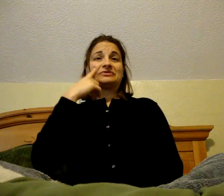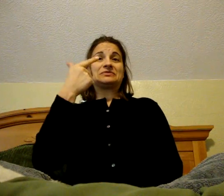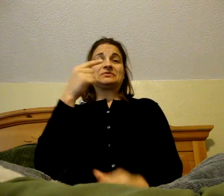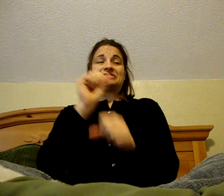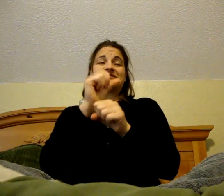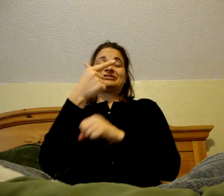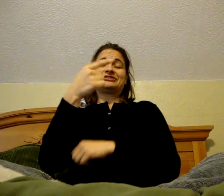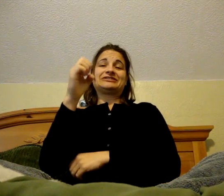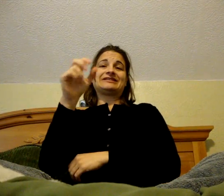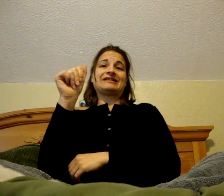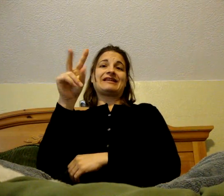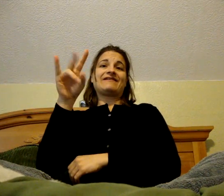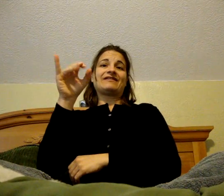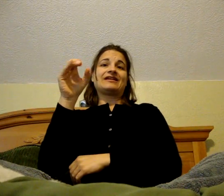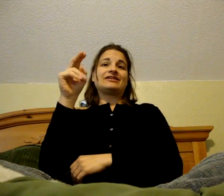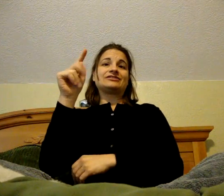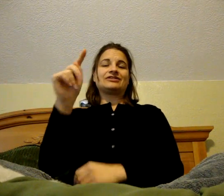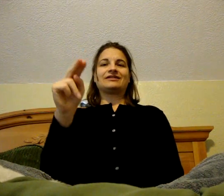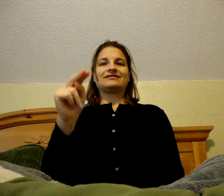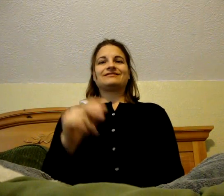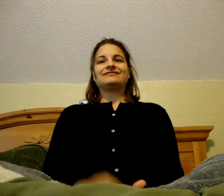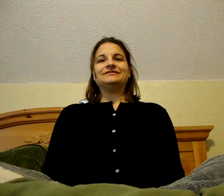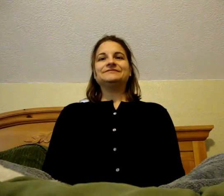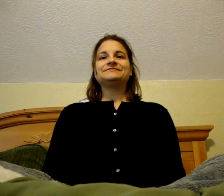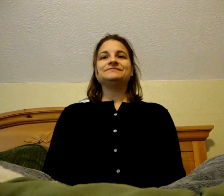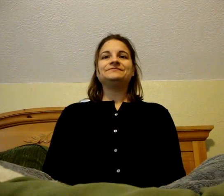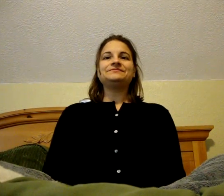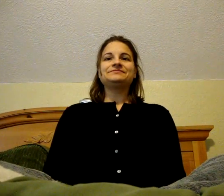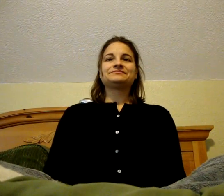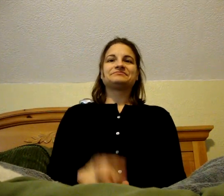There it is. That's what we do.